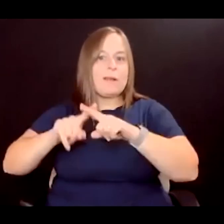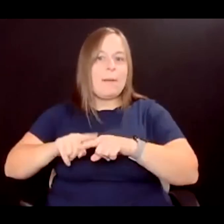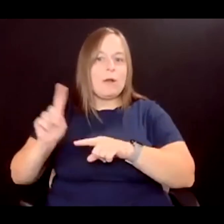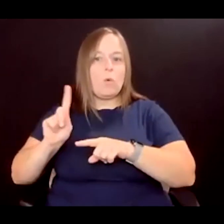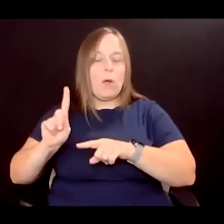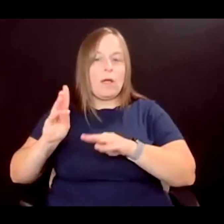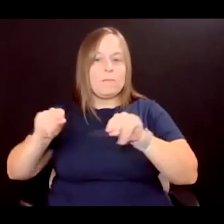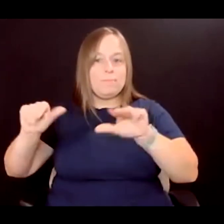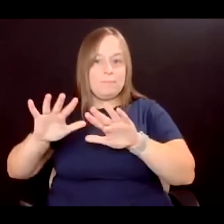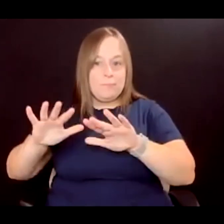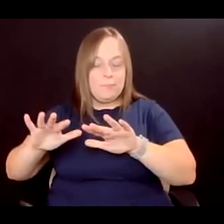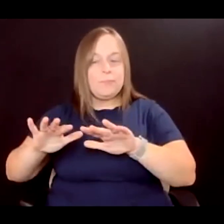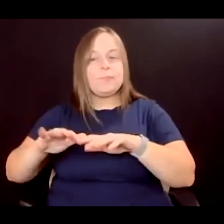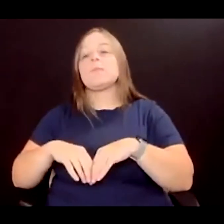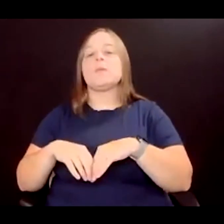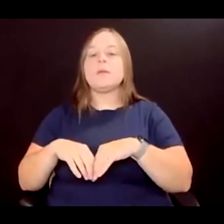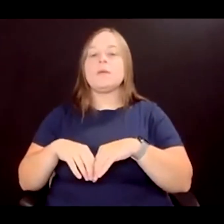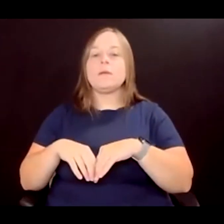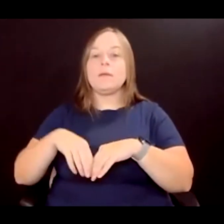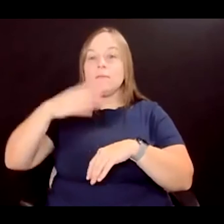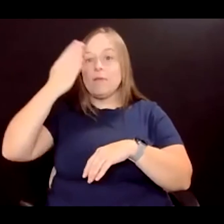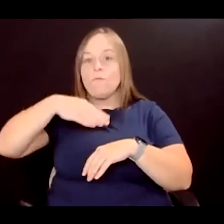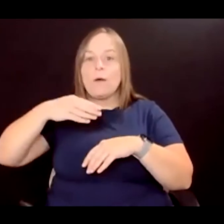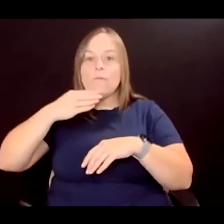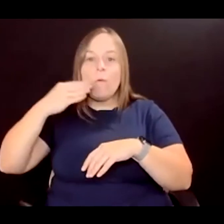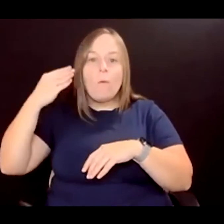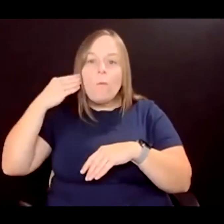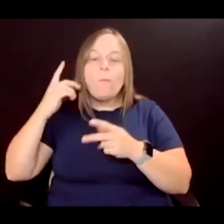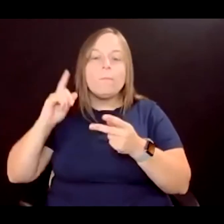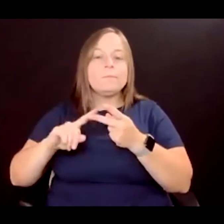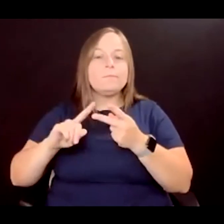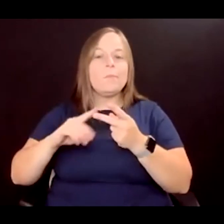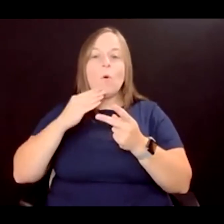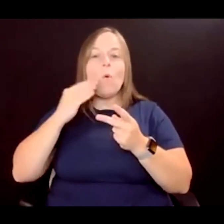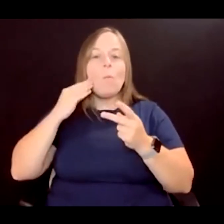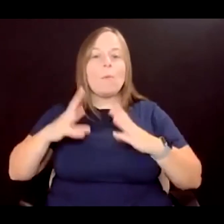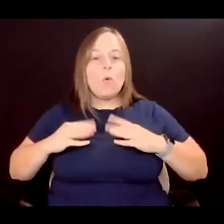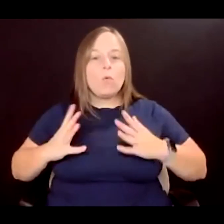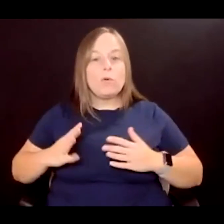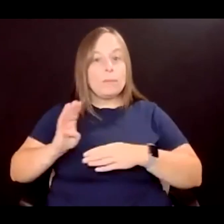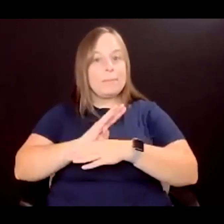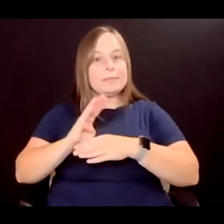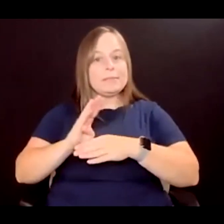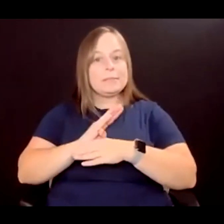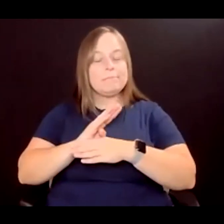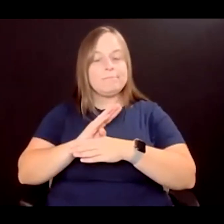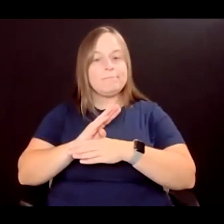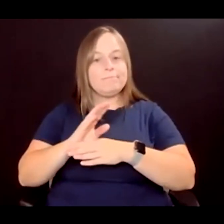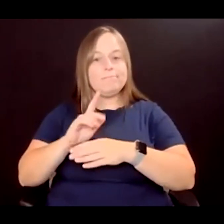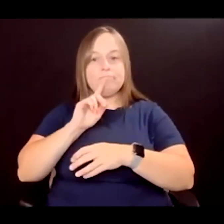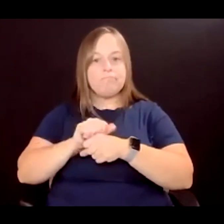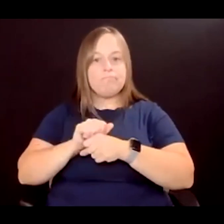continuing issue about snow removal during the wintertime on sidewalks. And I think sometimes it has to do with